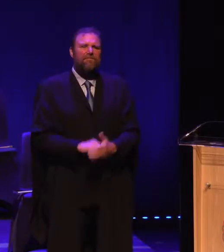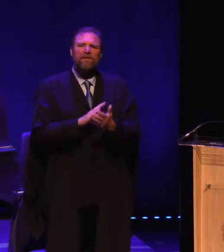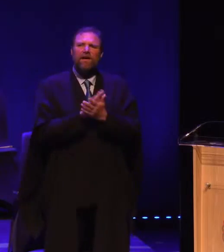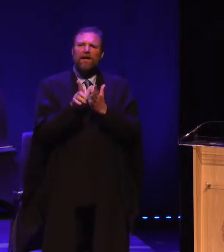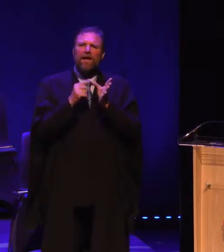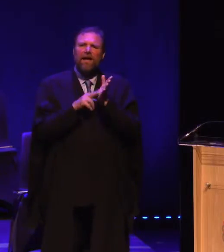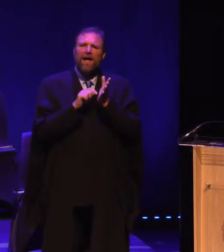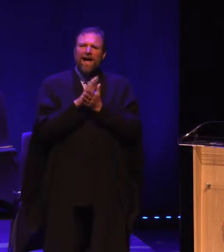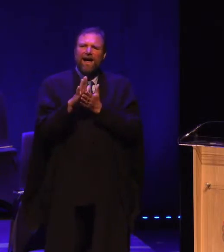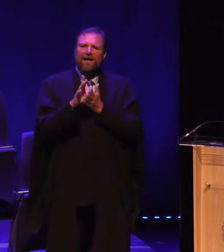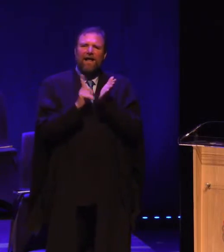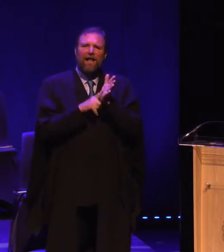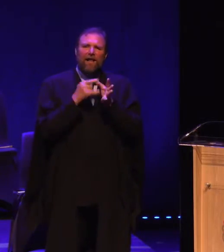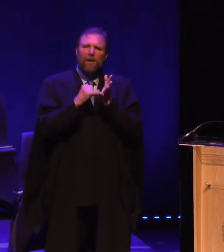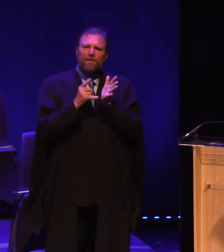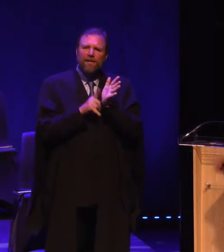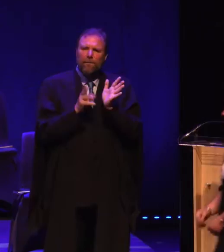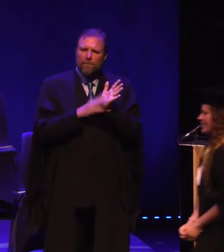Hannah Loscombe.